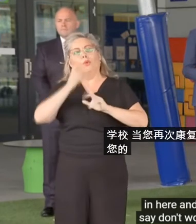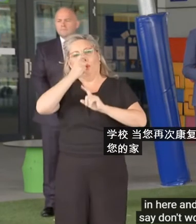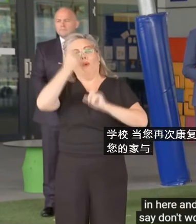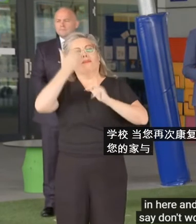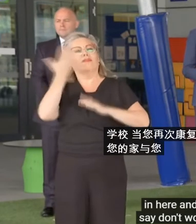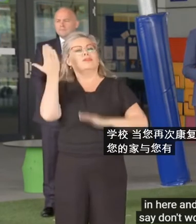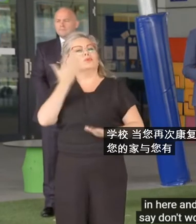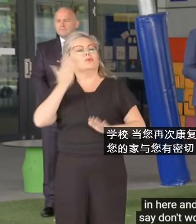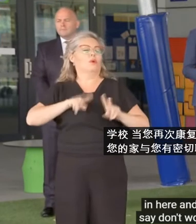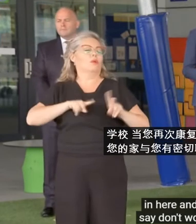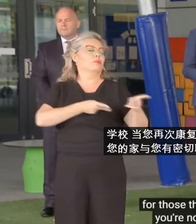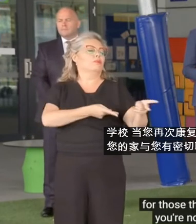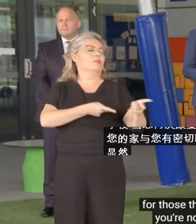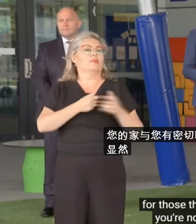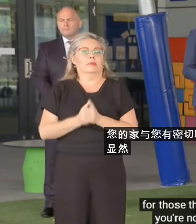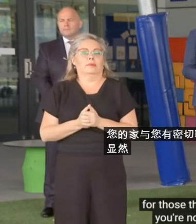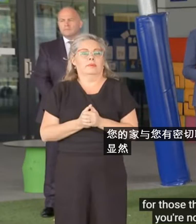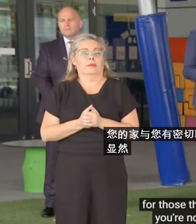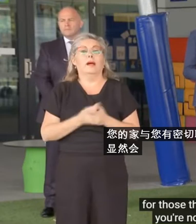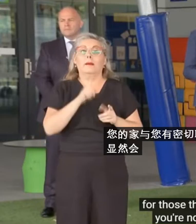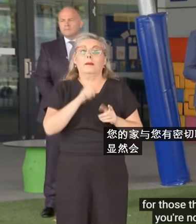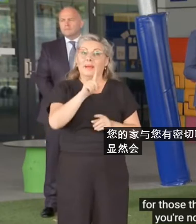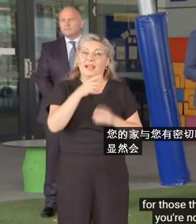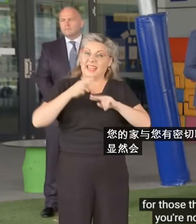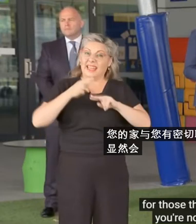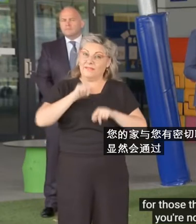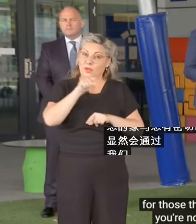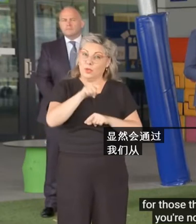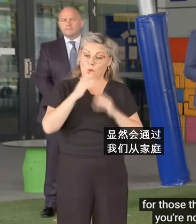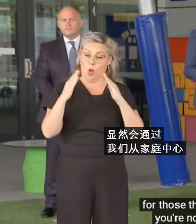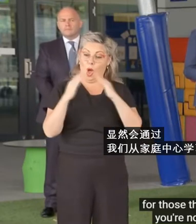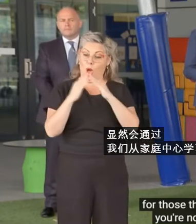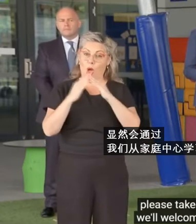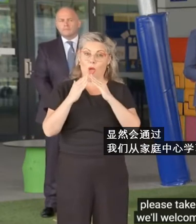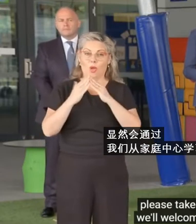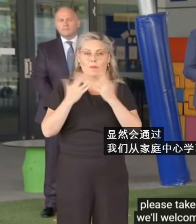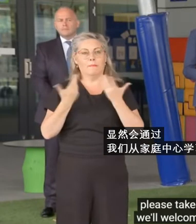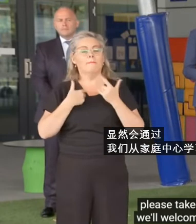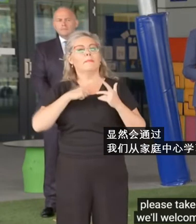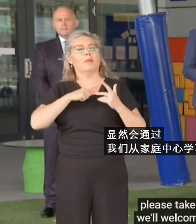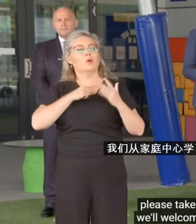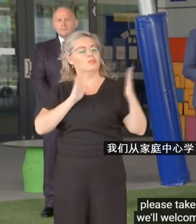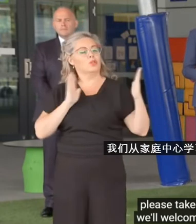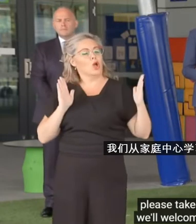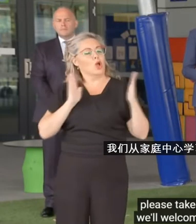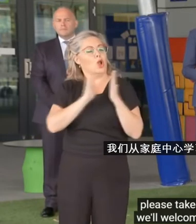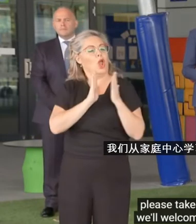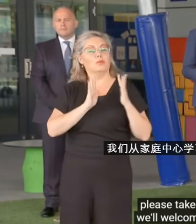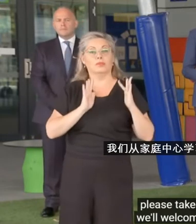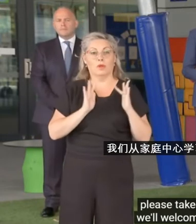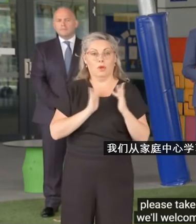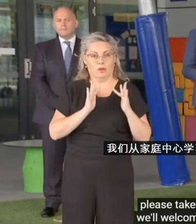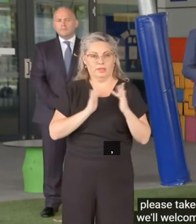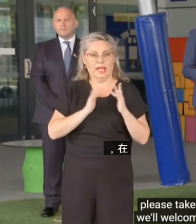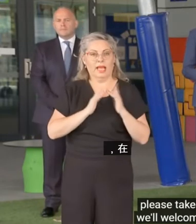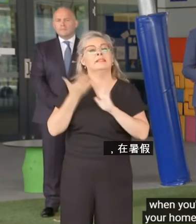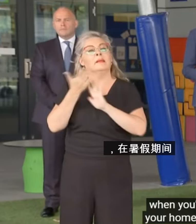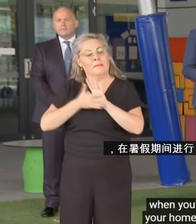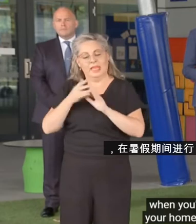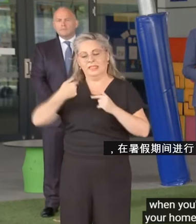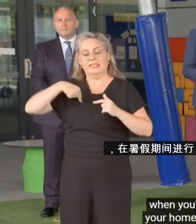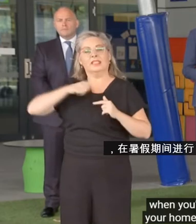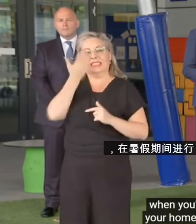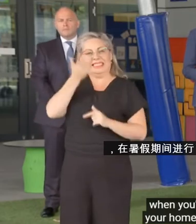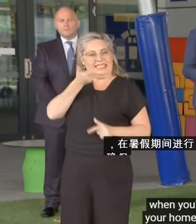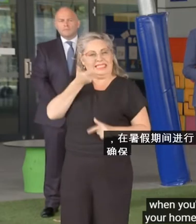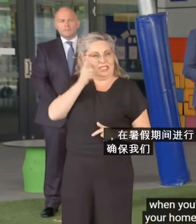But if you're home as a close contact, there will obviously be support provided through our Learning from Home hub. There is really extensive work that's gone on